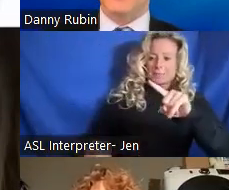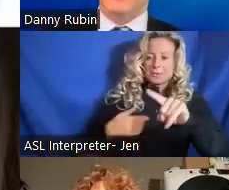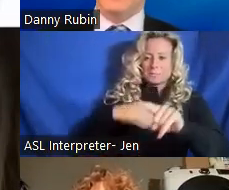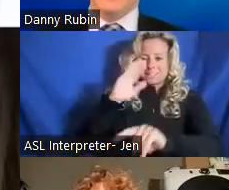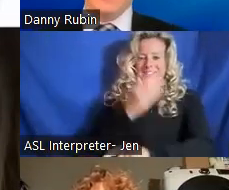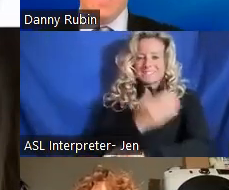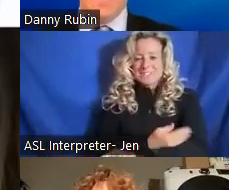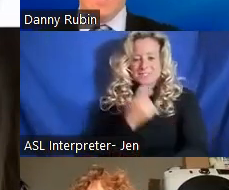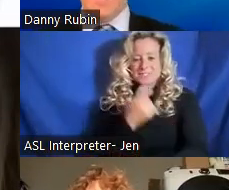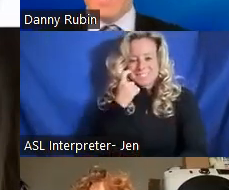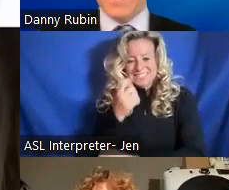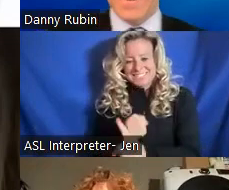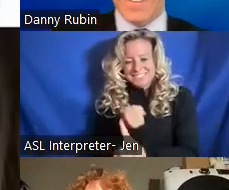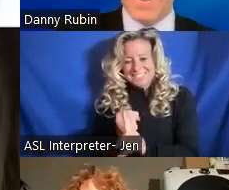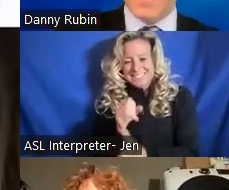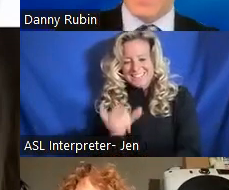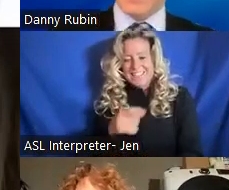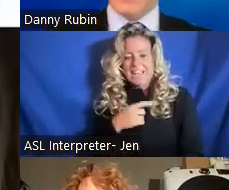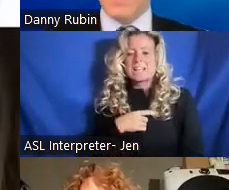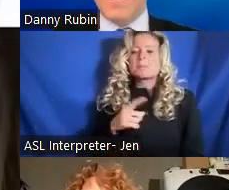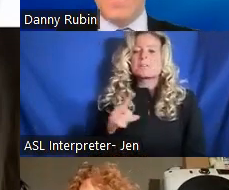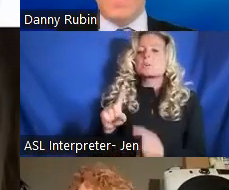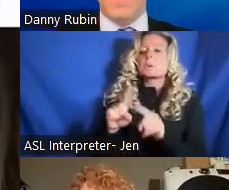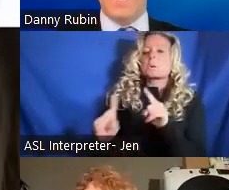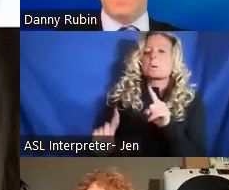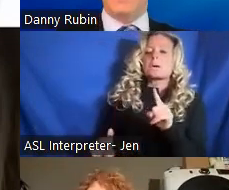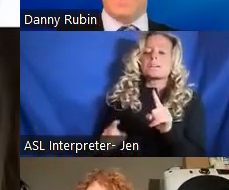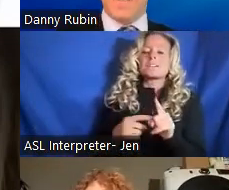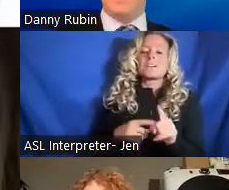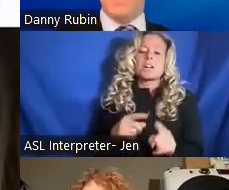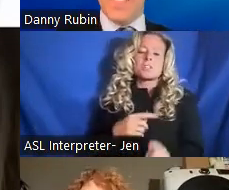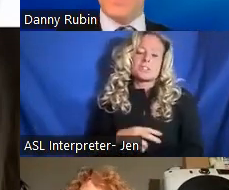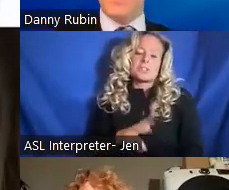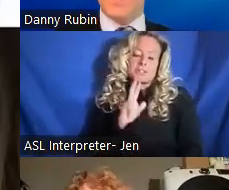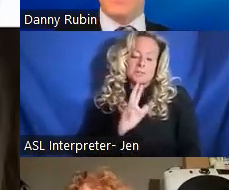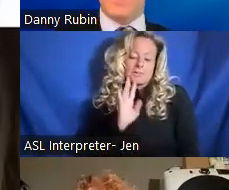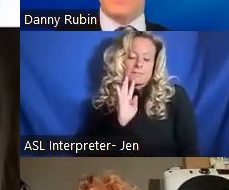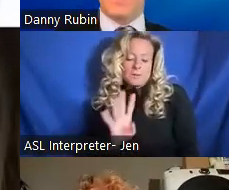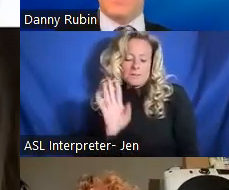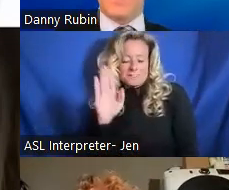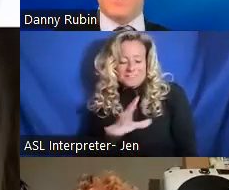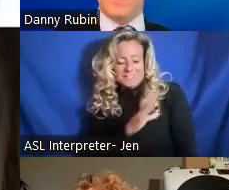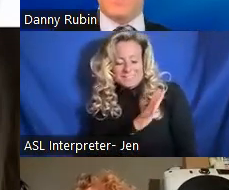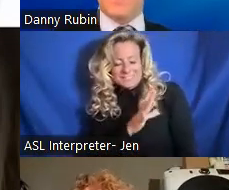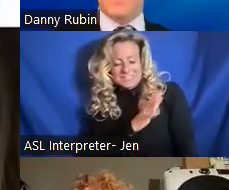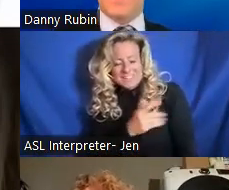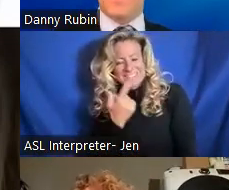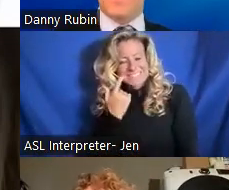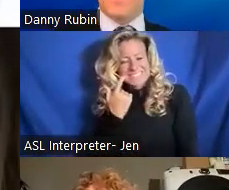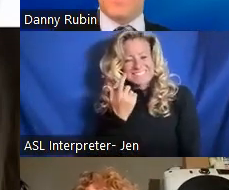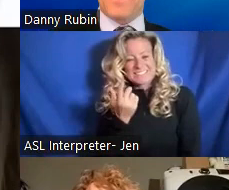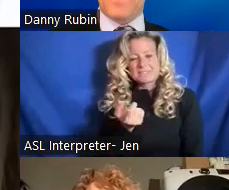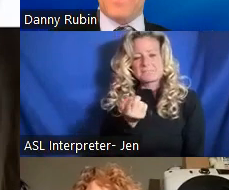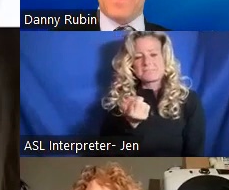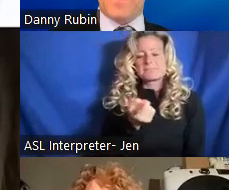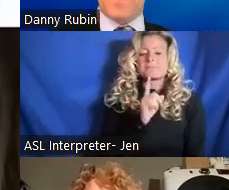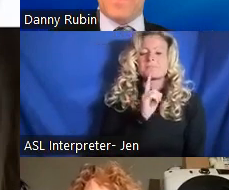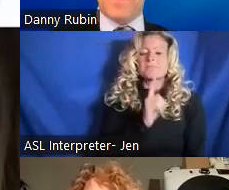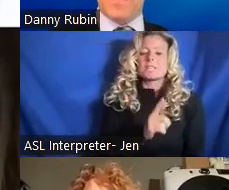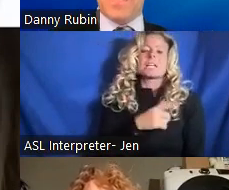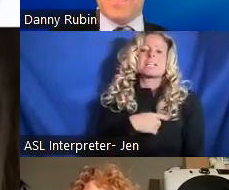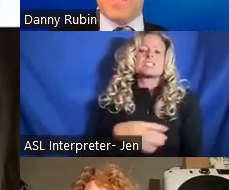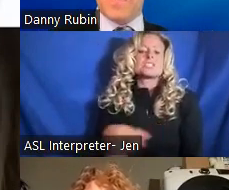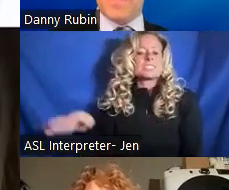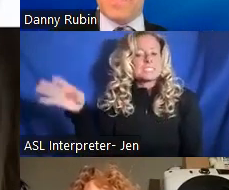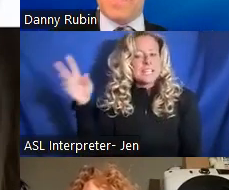that recently. Yeah, just a little lightning bolts on toddlers. It's fine. Yep. But it's mainly just